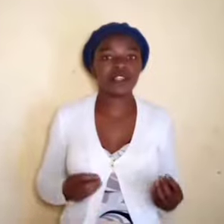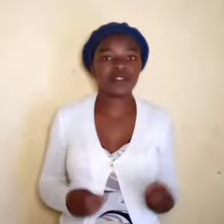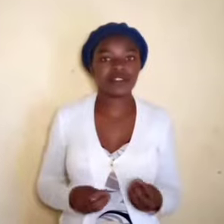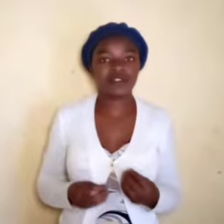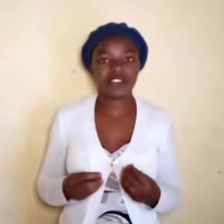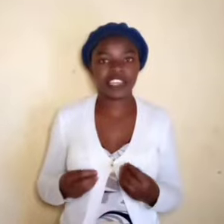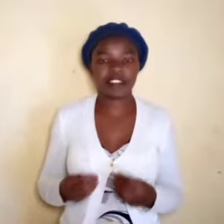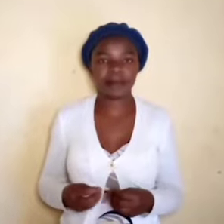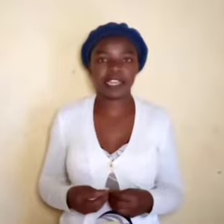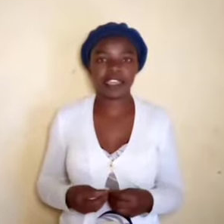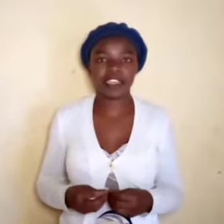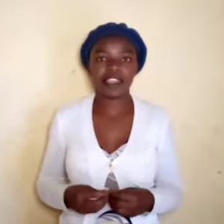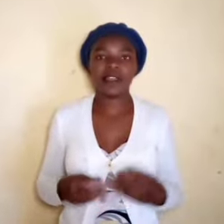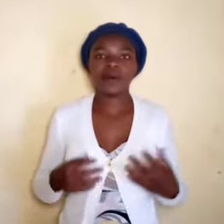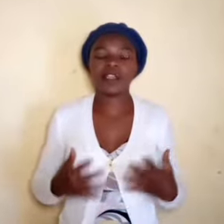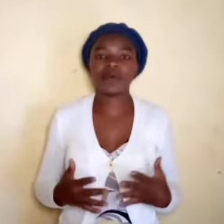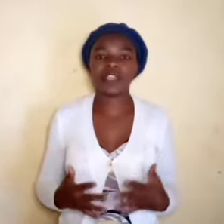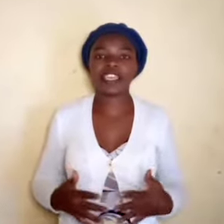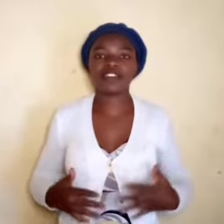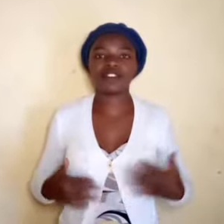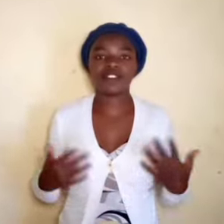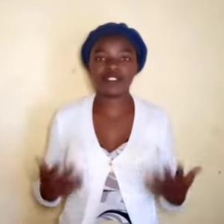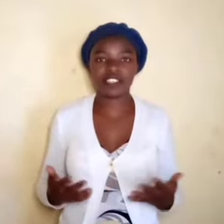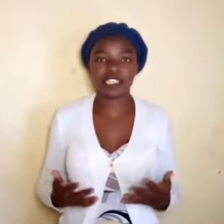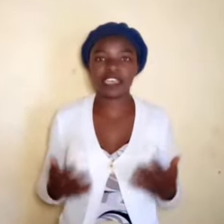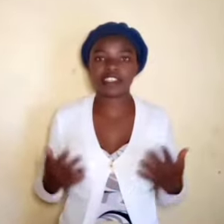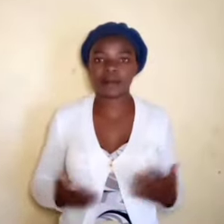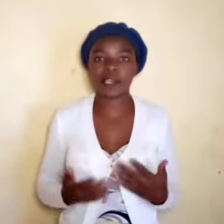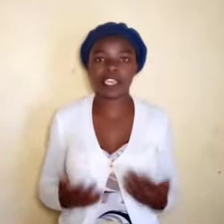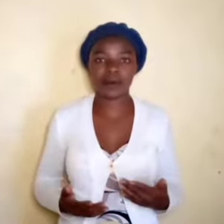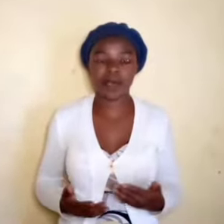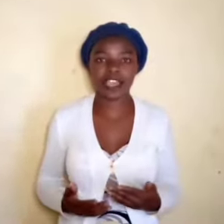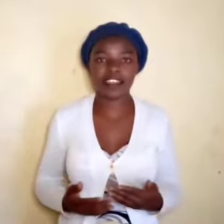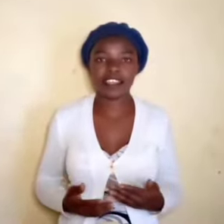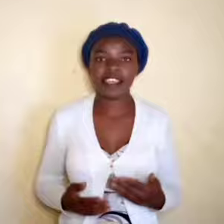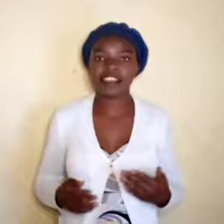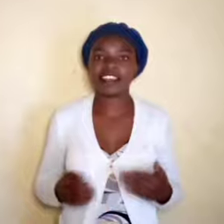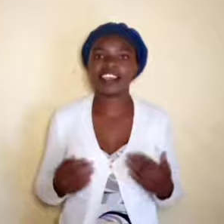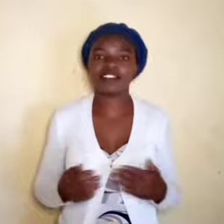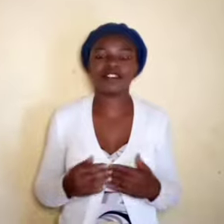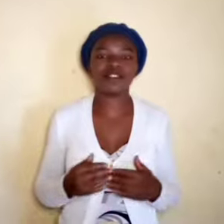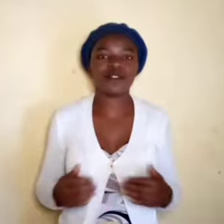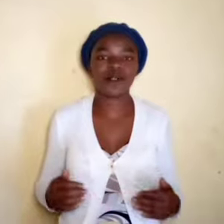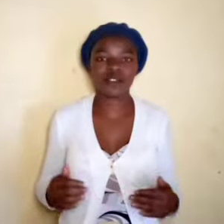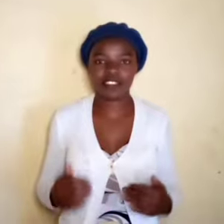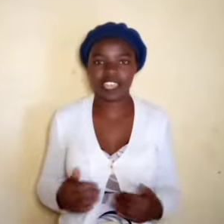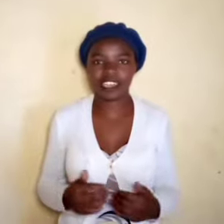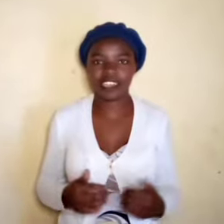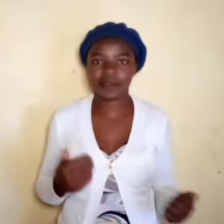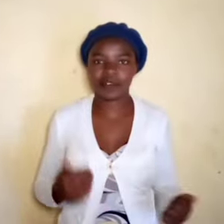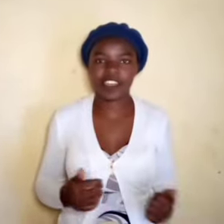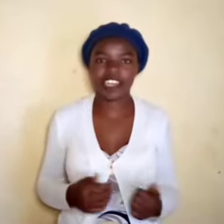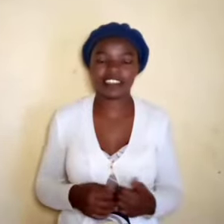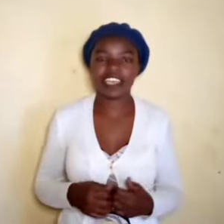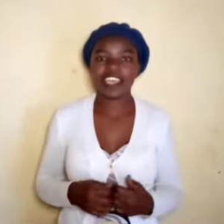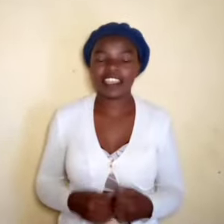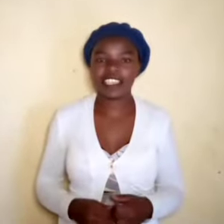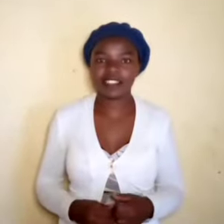use fingerspelling when we are introducing a spoken word that has no sign equivalent. This